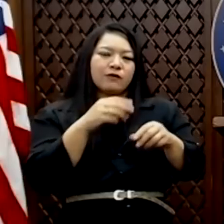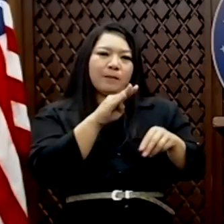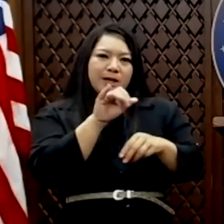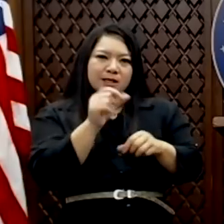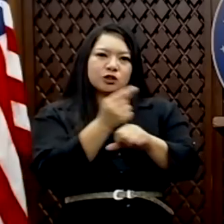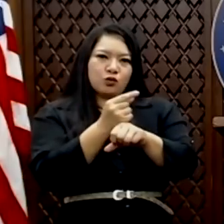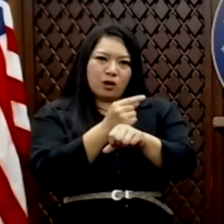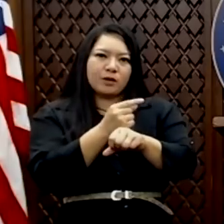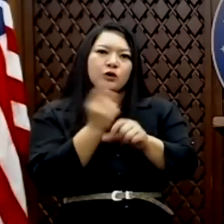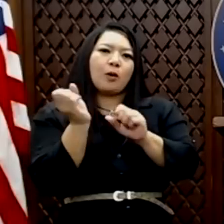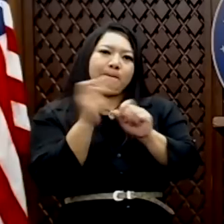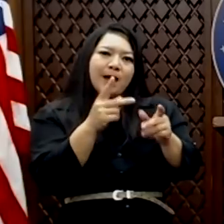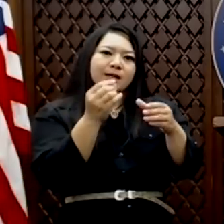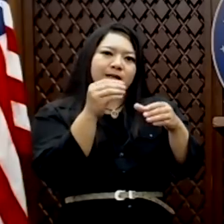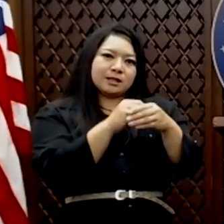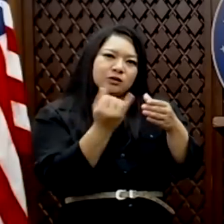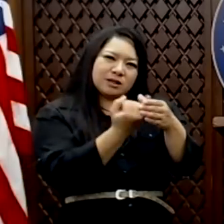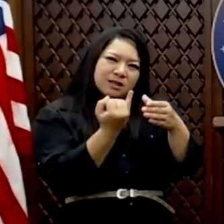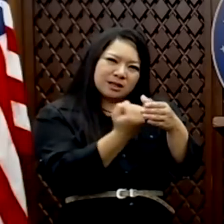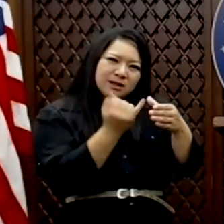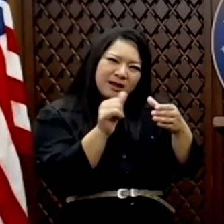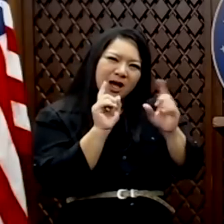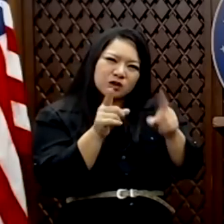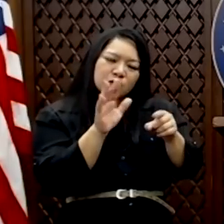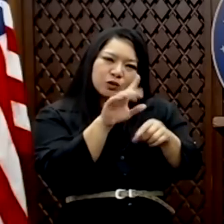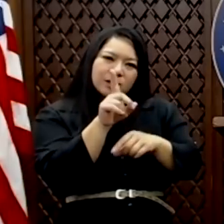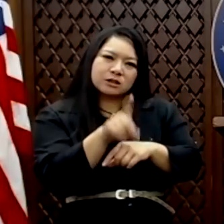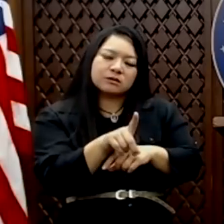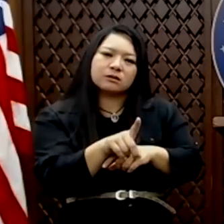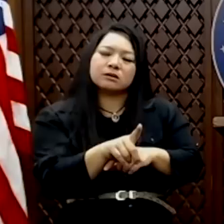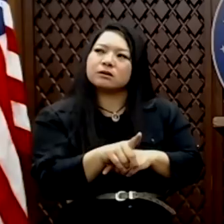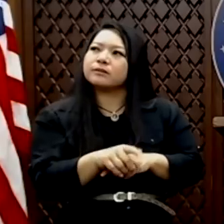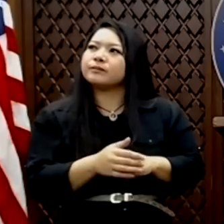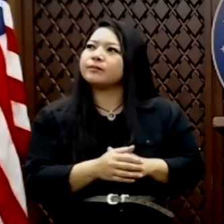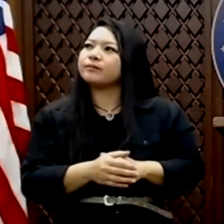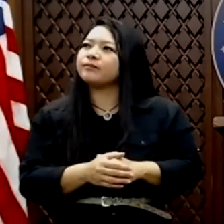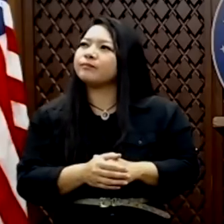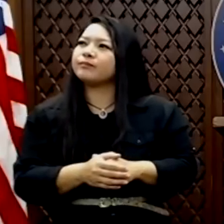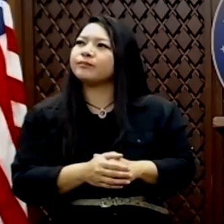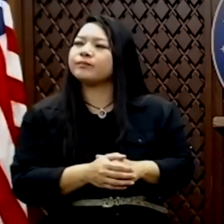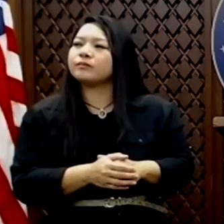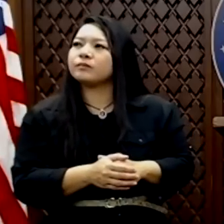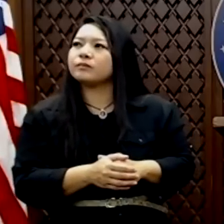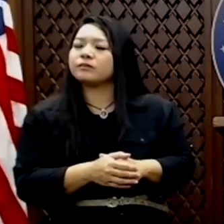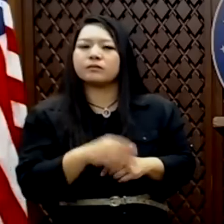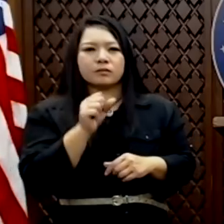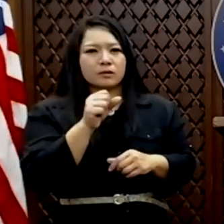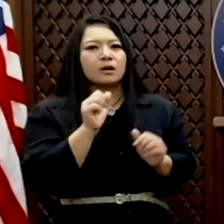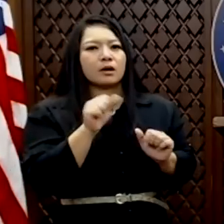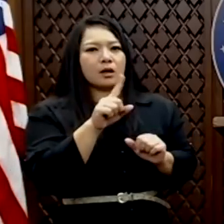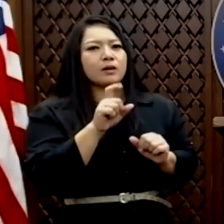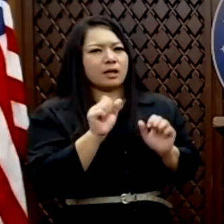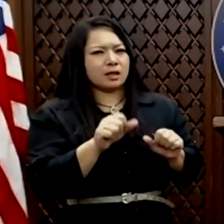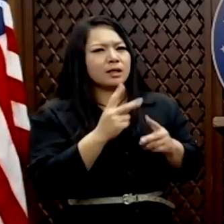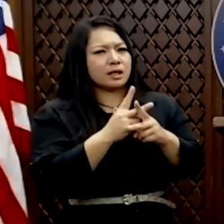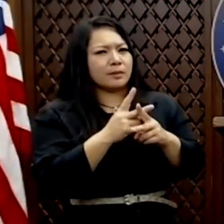back into isolation. Does that answer your question? Yes, it does. And has the Navy been able to keep their families